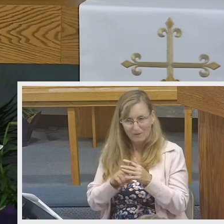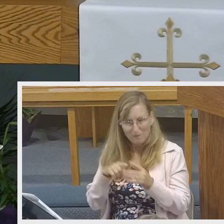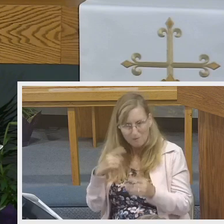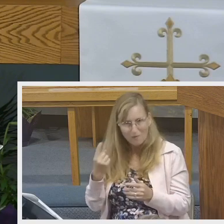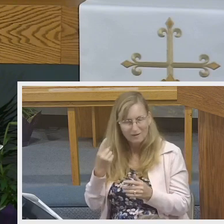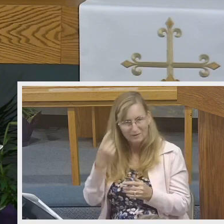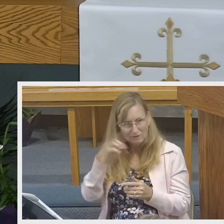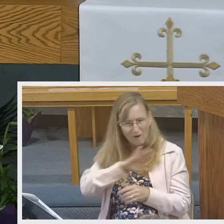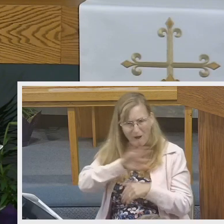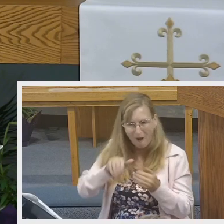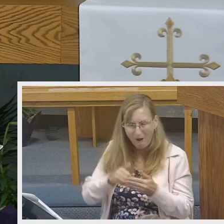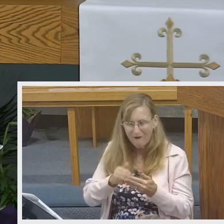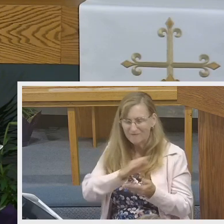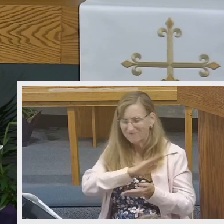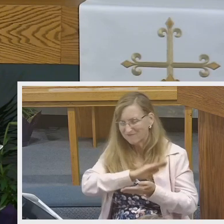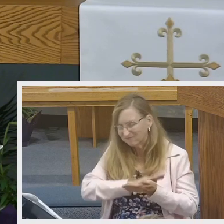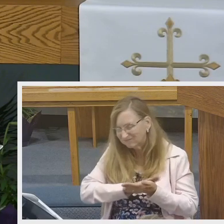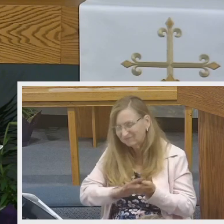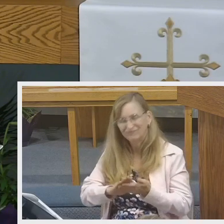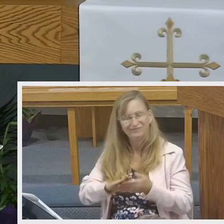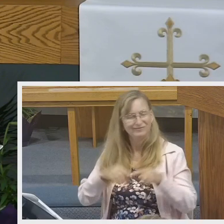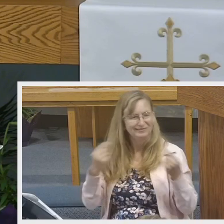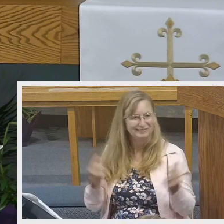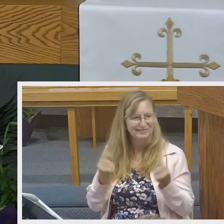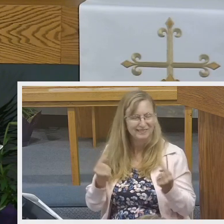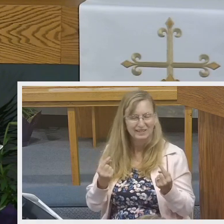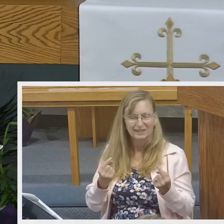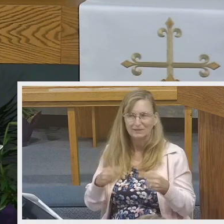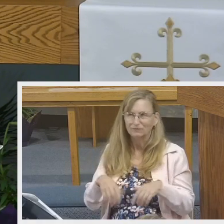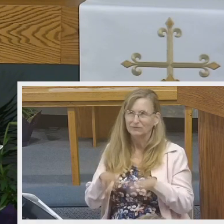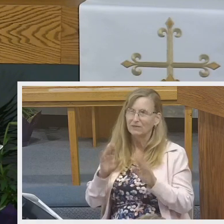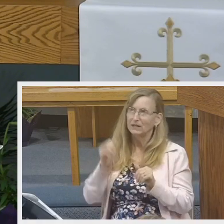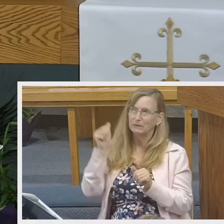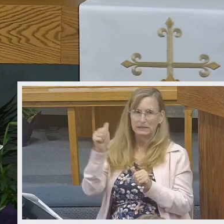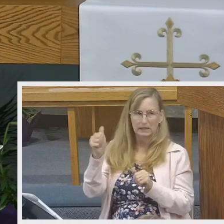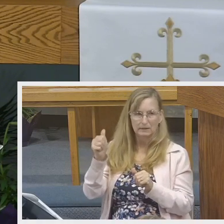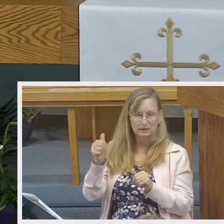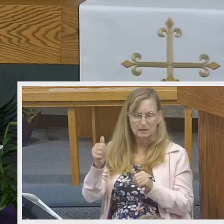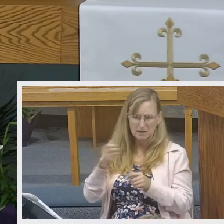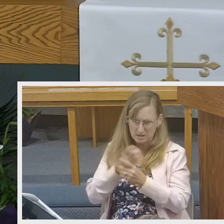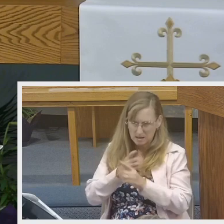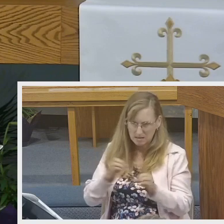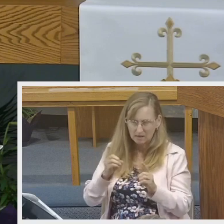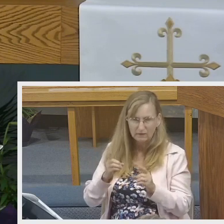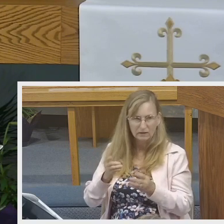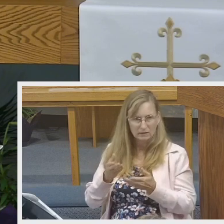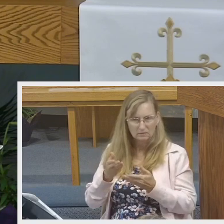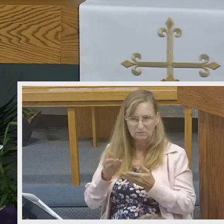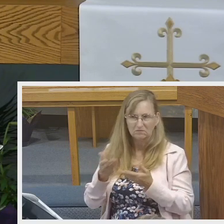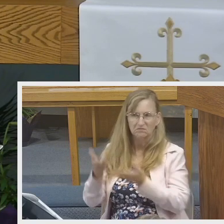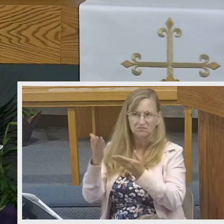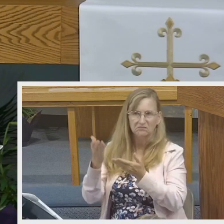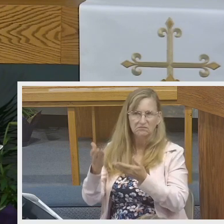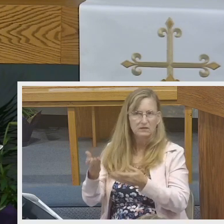the sacrifice of himself. He was delivered over to death for our sins.